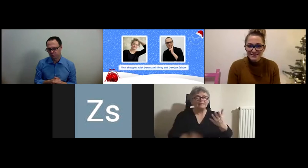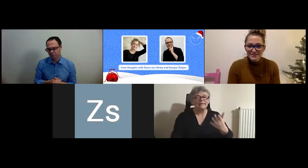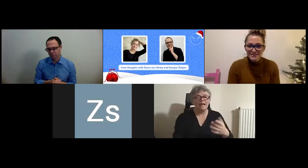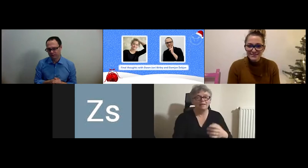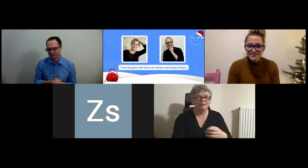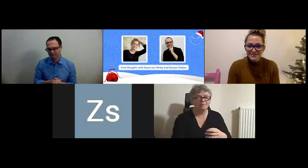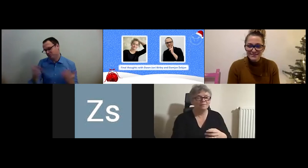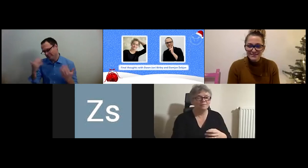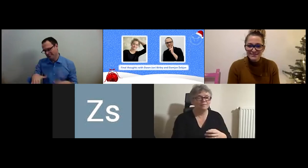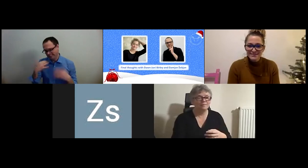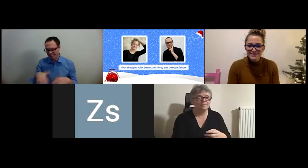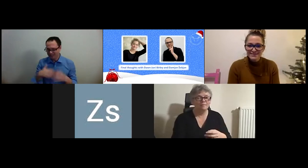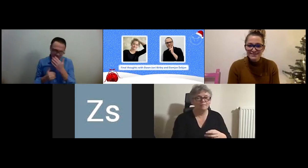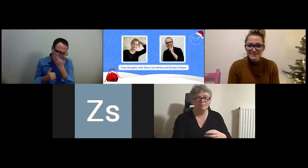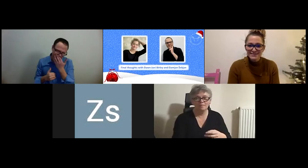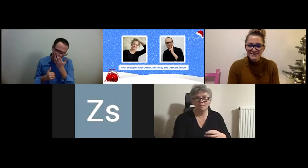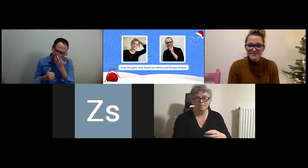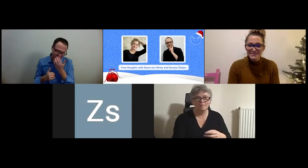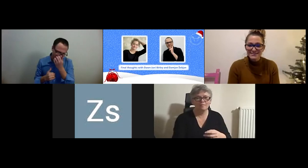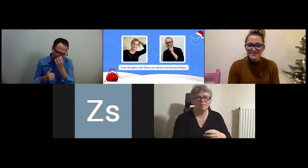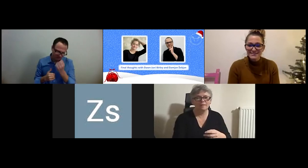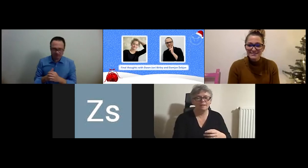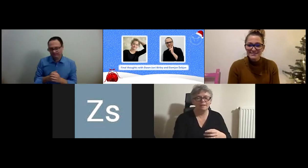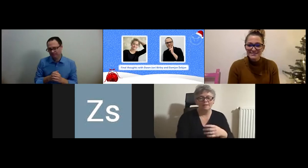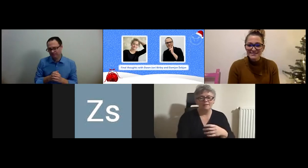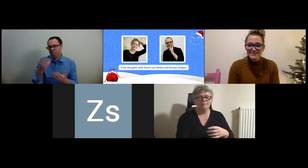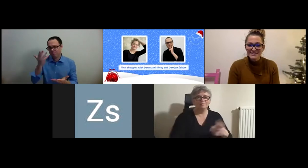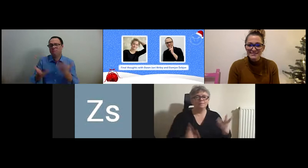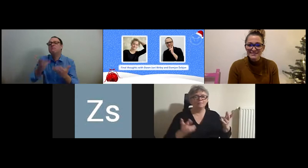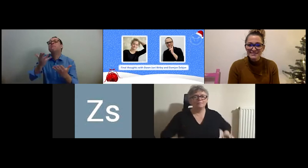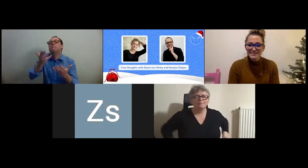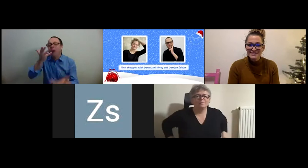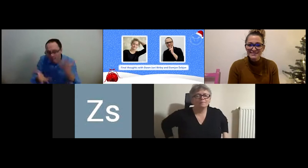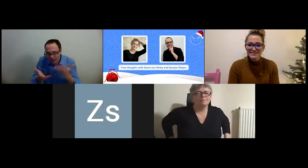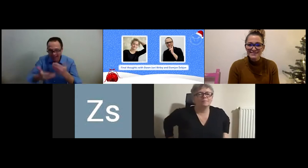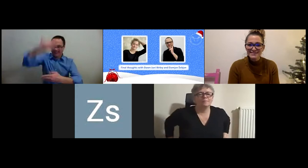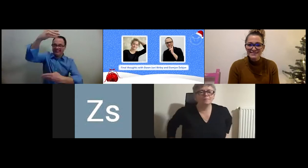Now that it's the last episode, how do you feel? Wow.